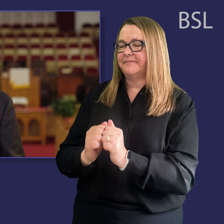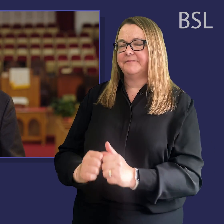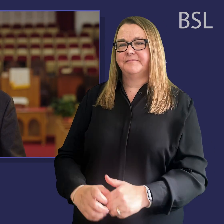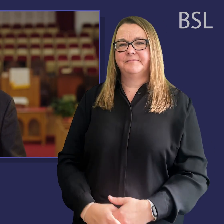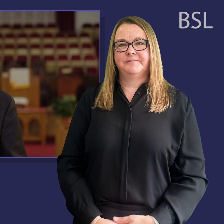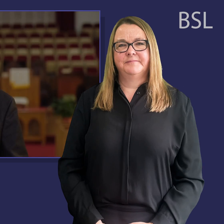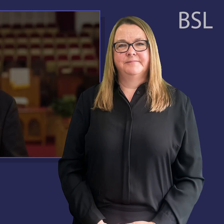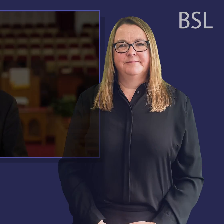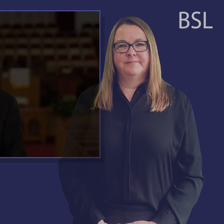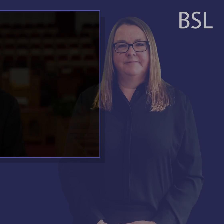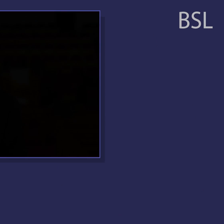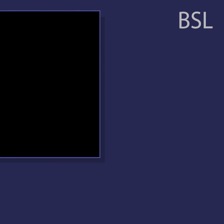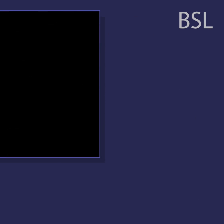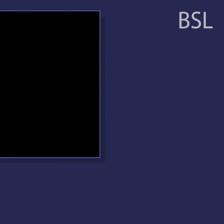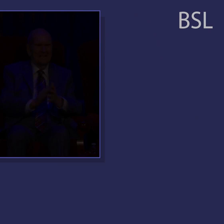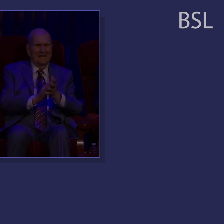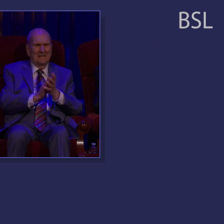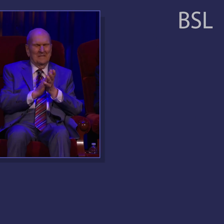Amen.